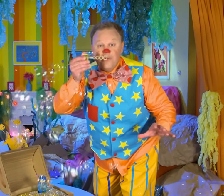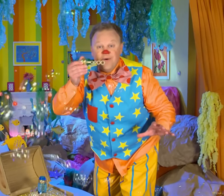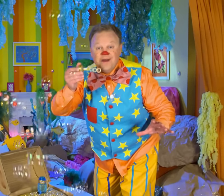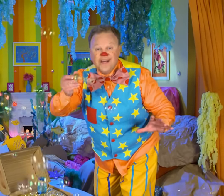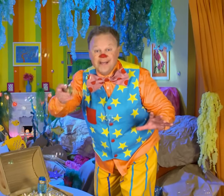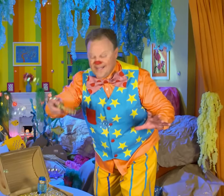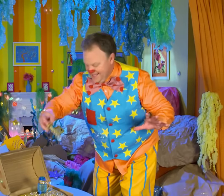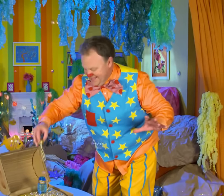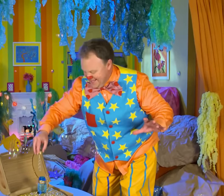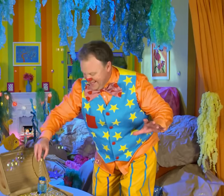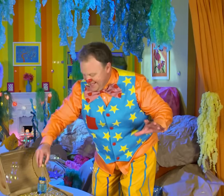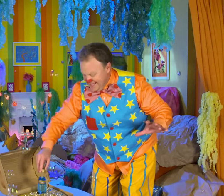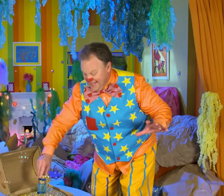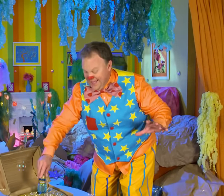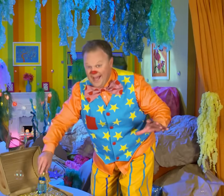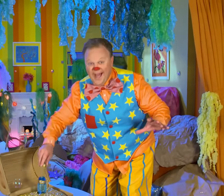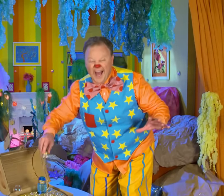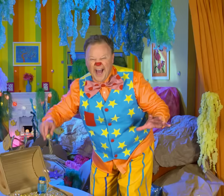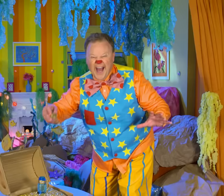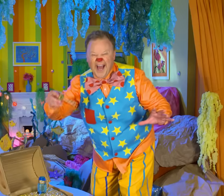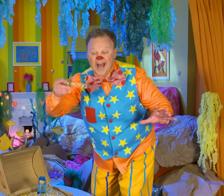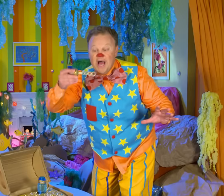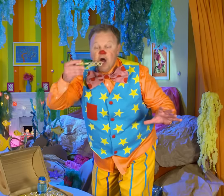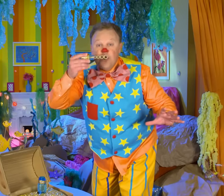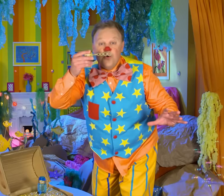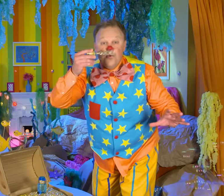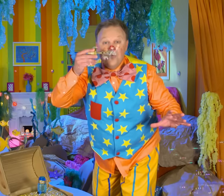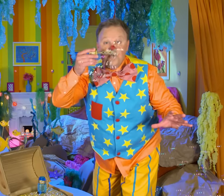That looks like from Mr. Tumble. Bubble treasure!